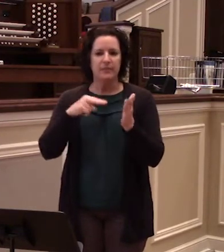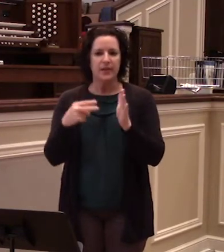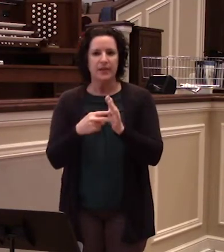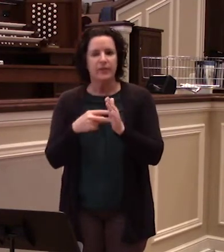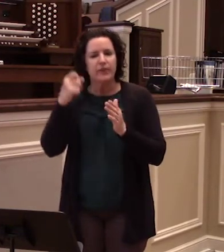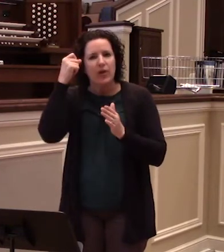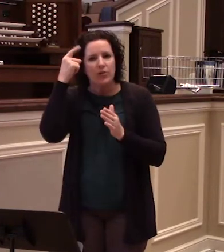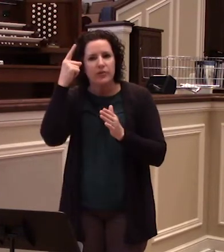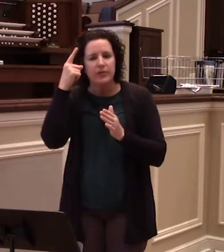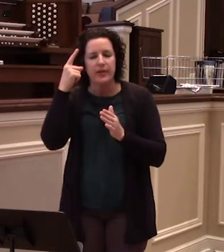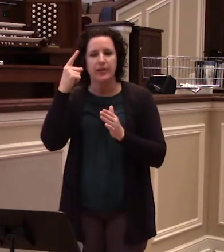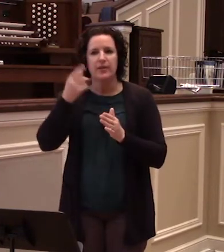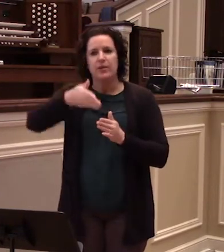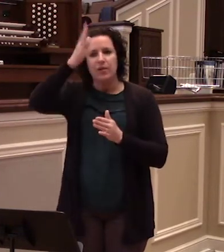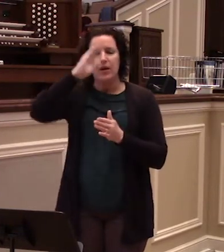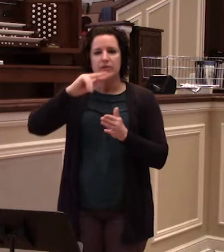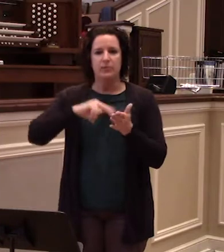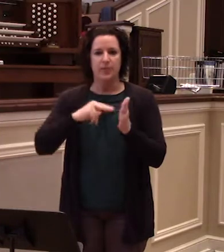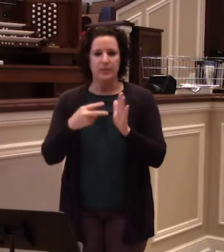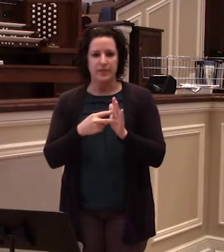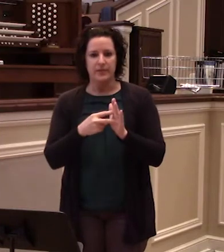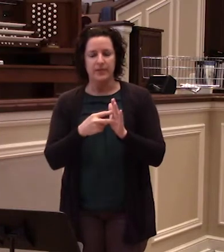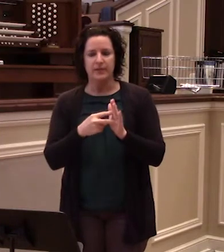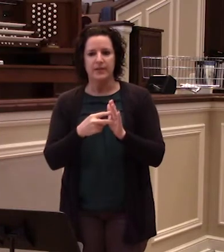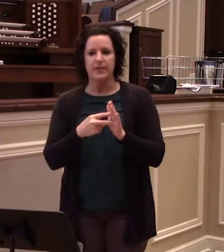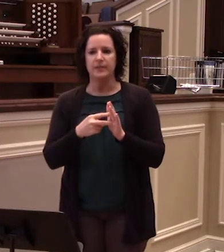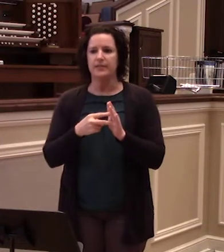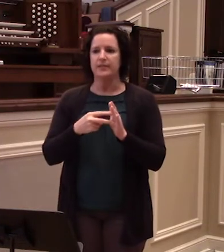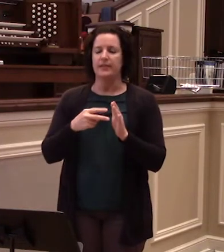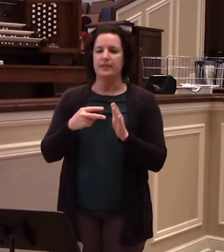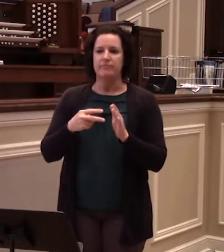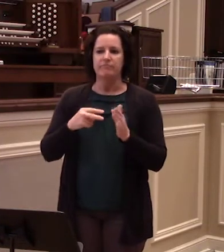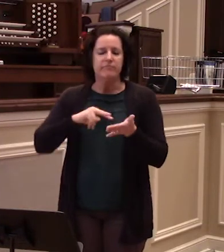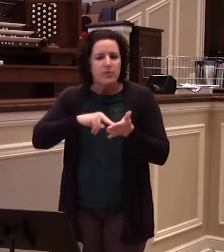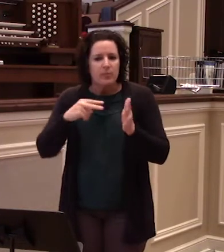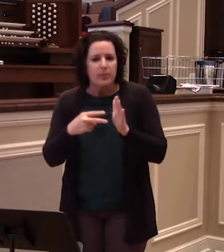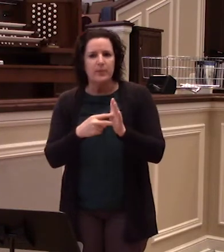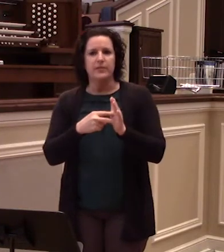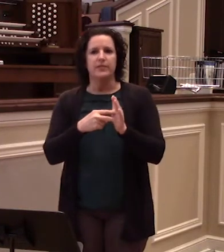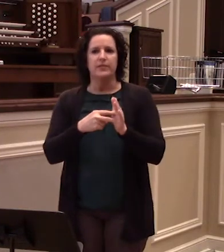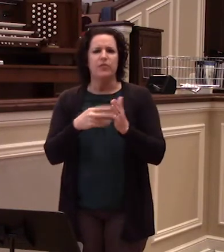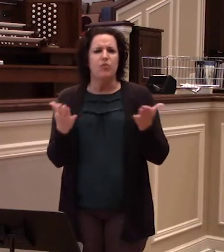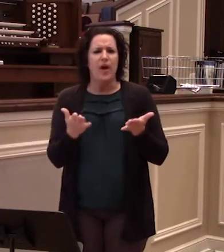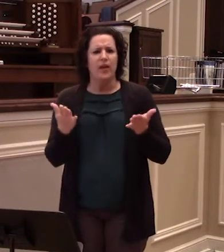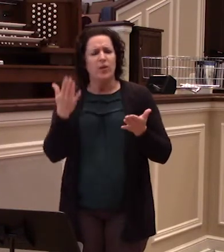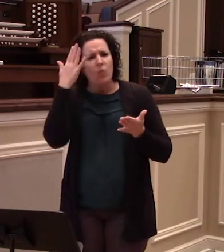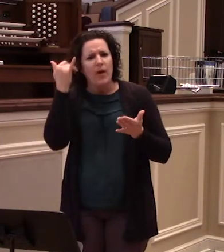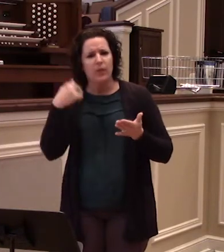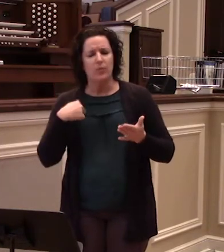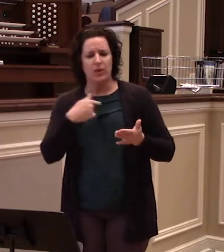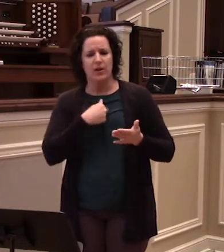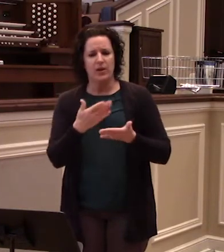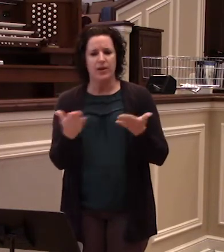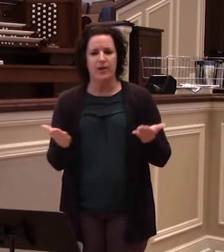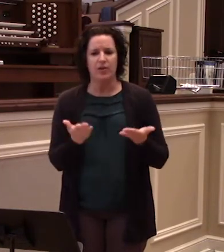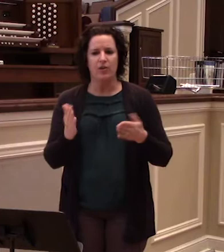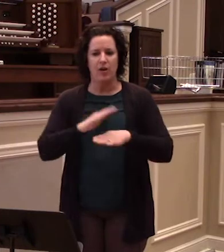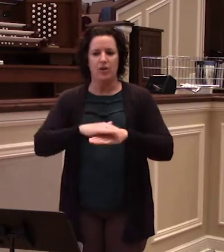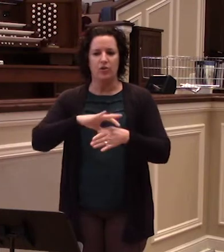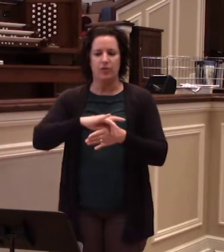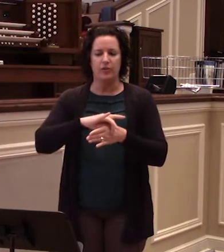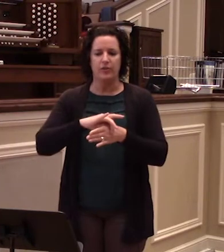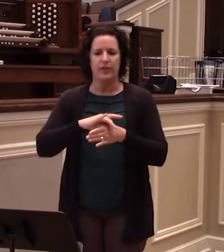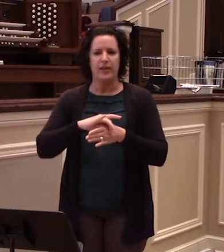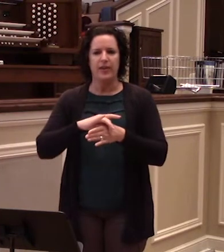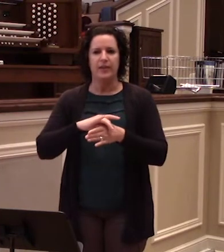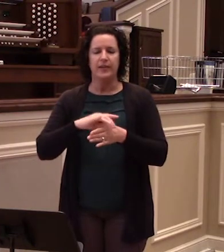God's purposes for all things. It's a key to God Himself. And it's a key to what we're for and why we're here and how we are